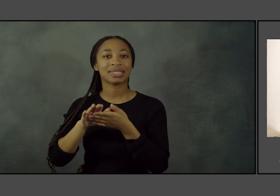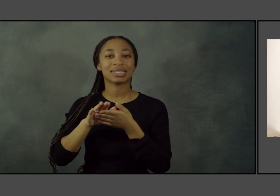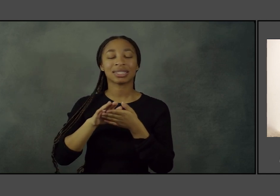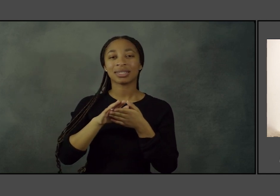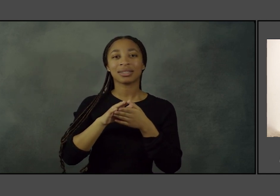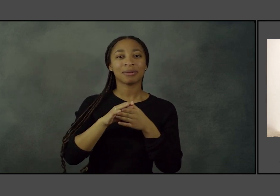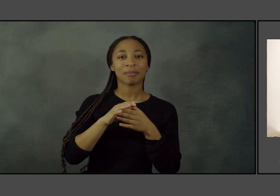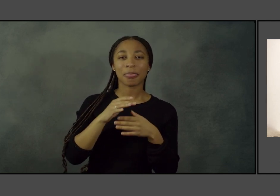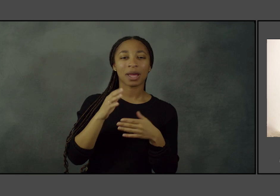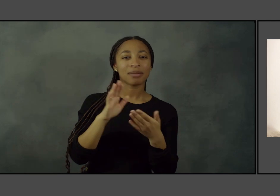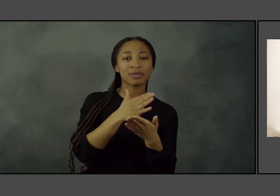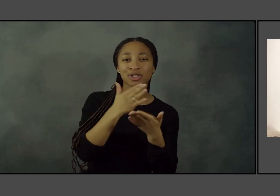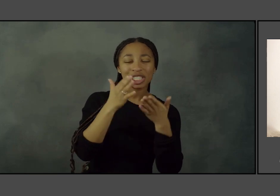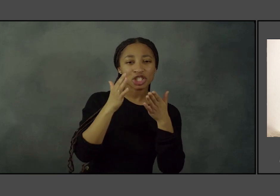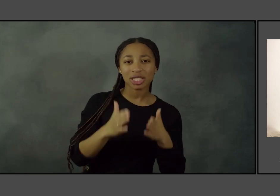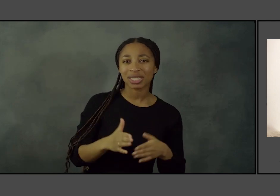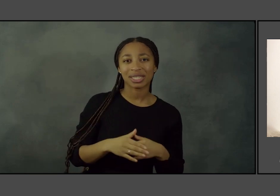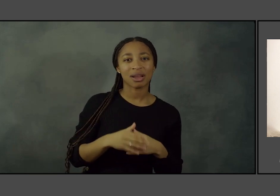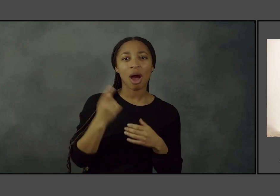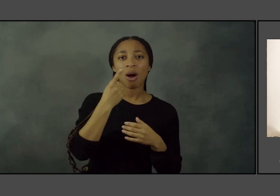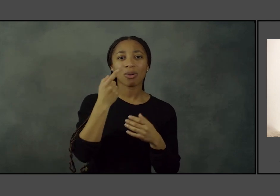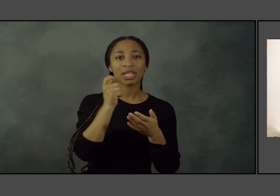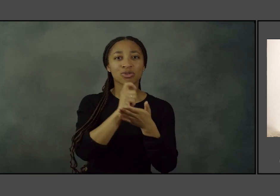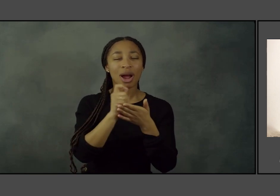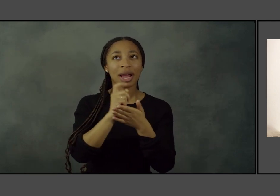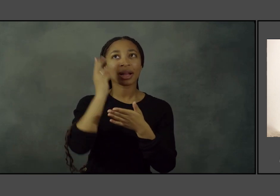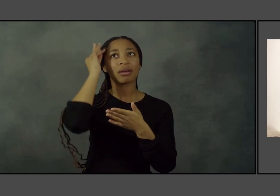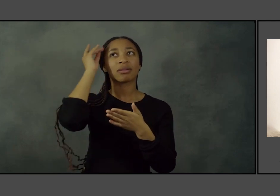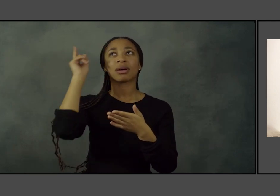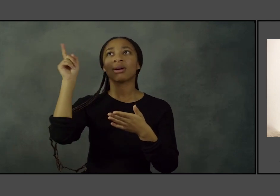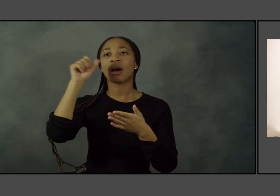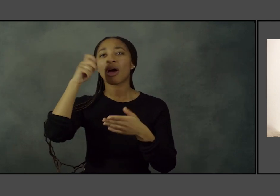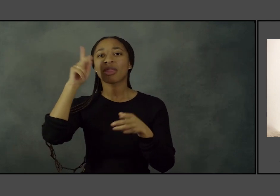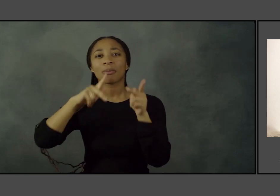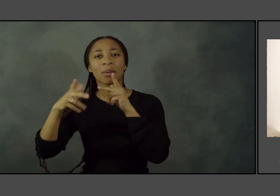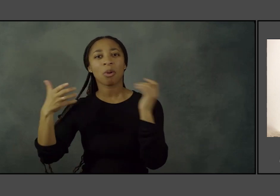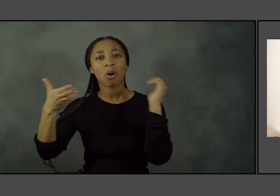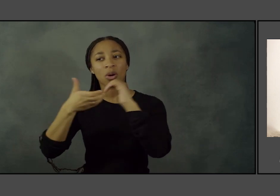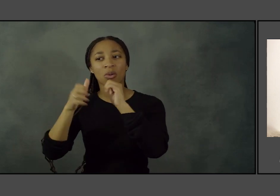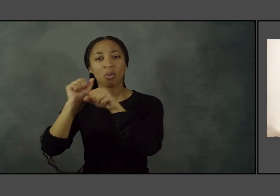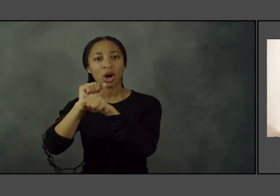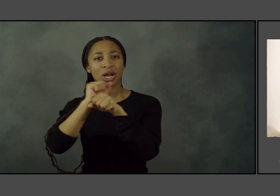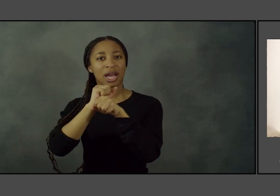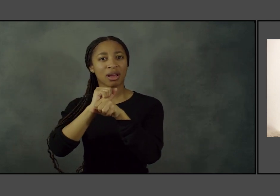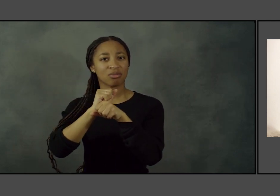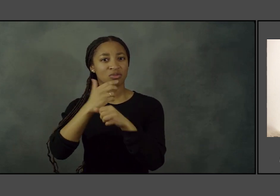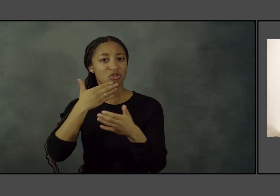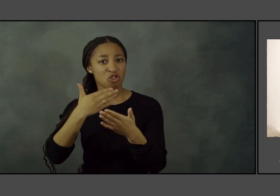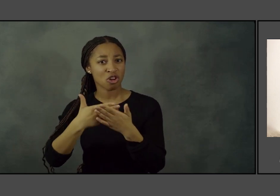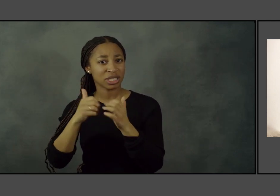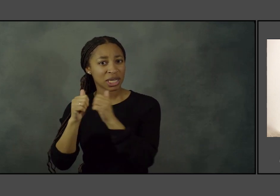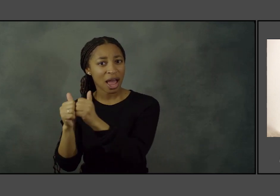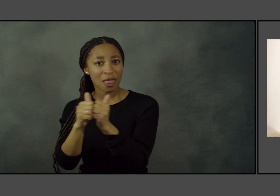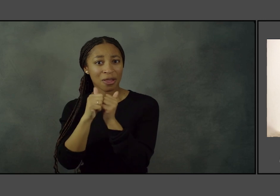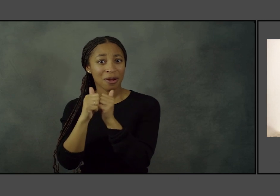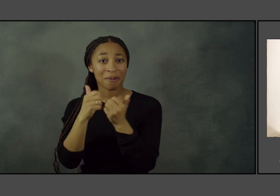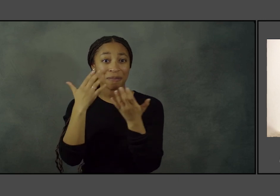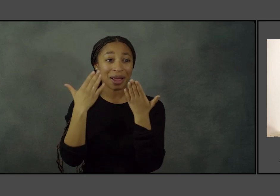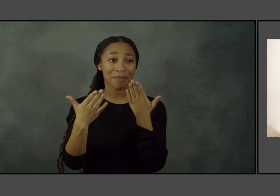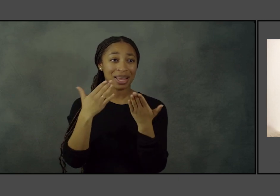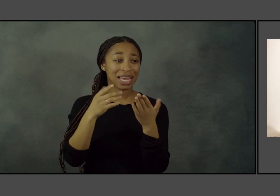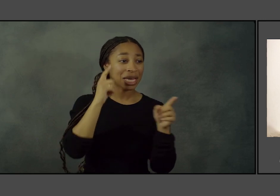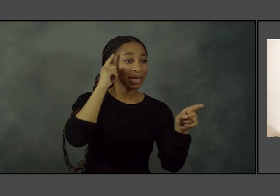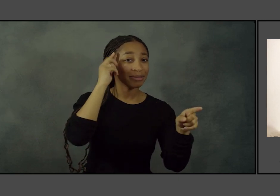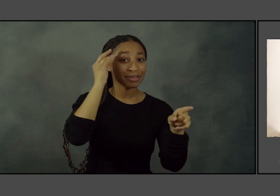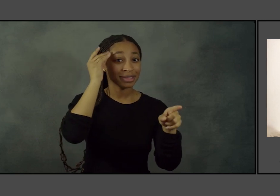with other people in mind, producing with other people in mind, constantly, sometimes too many people, just